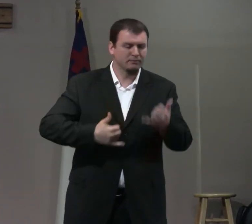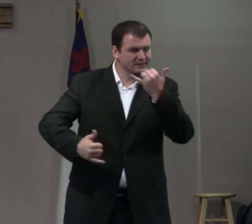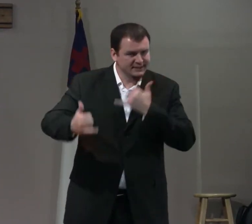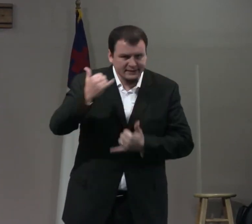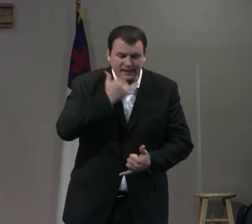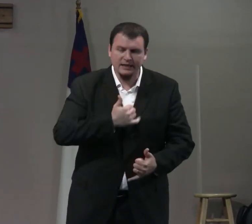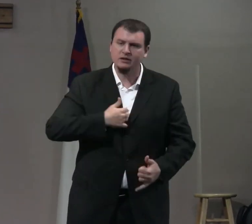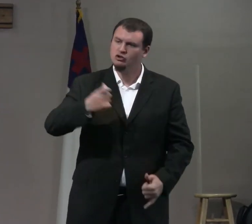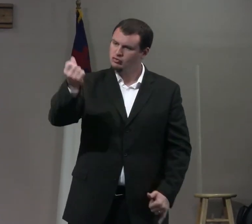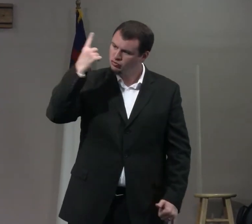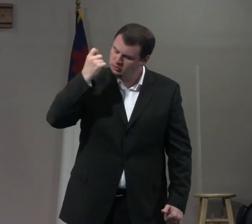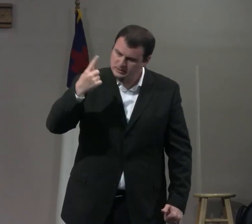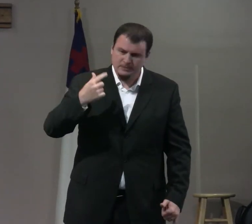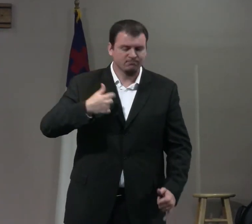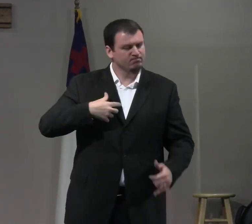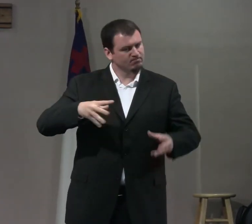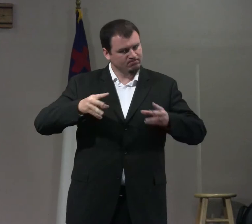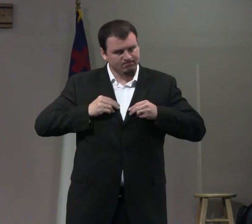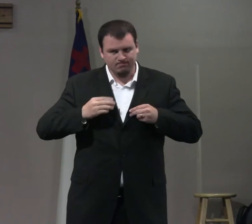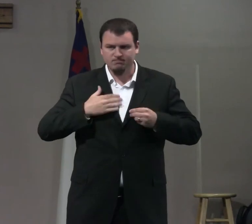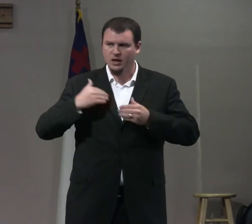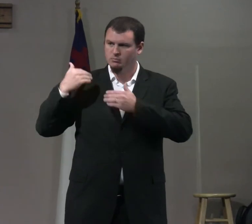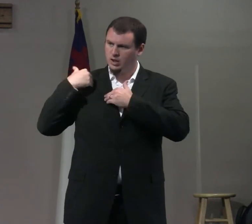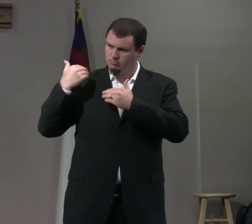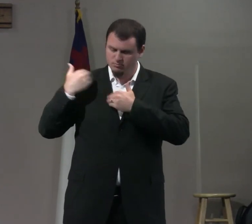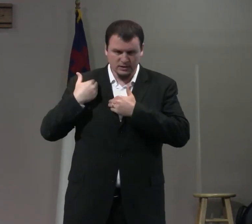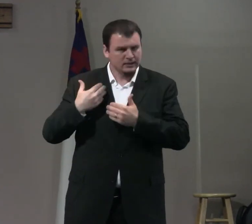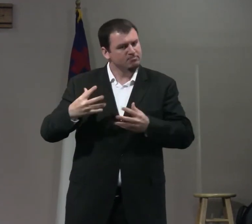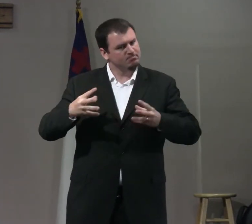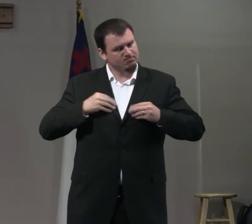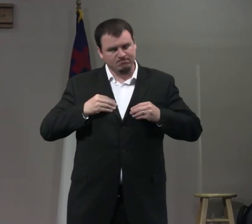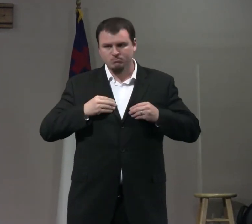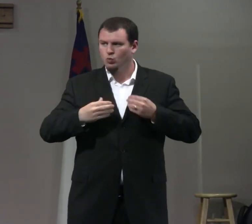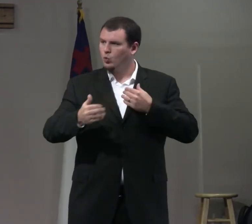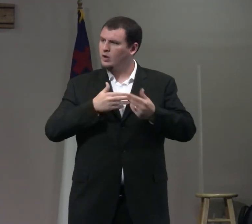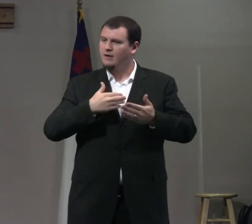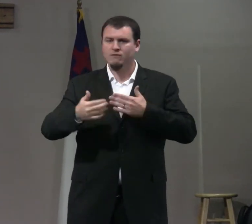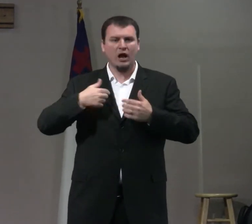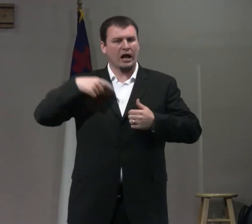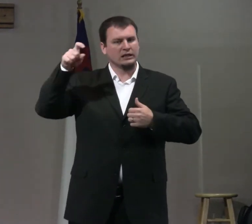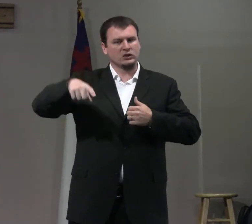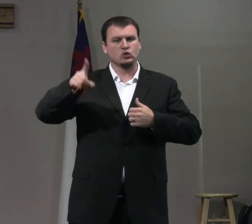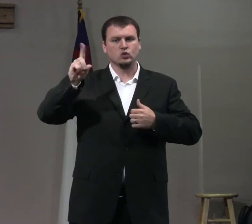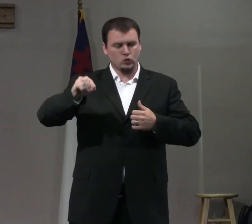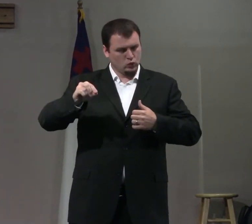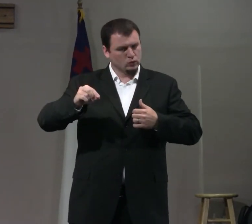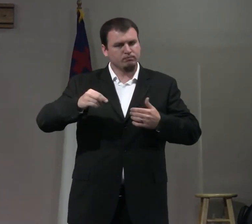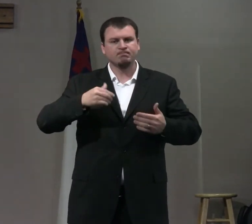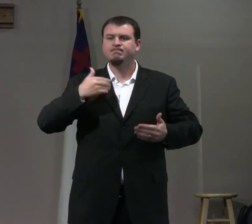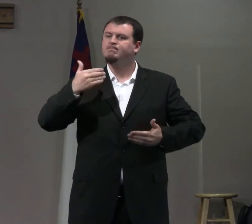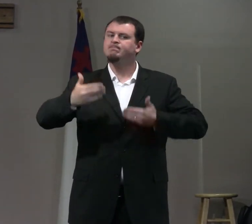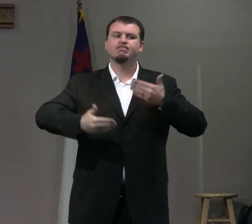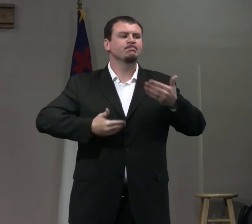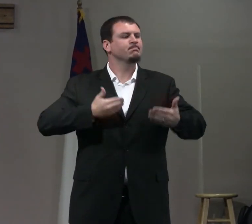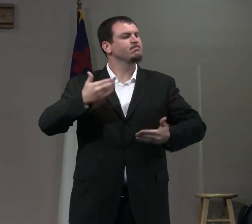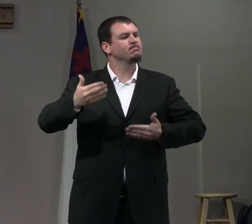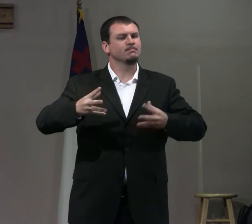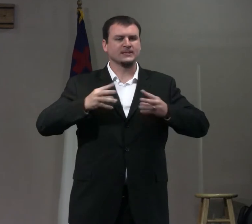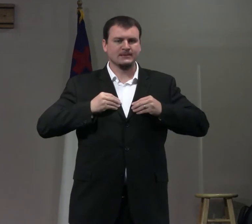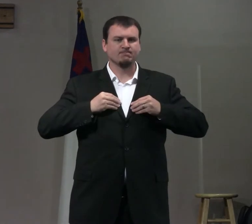They apologized and betrayed their mistakes and accepted their responsibilities and whatever consequences, whatever they needed to